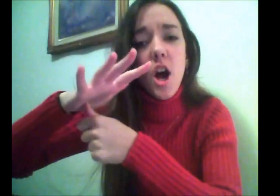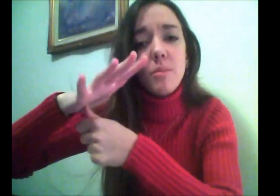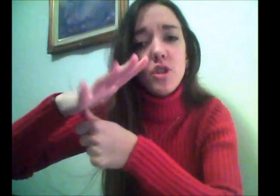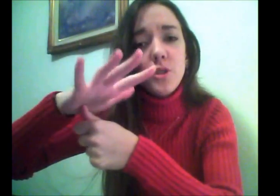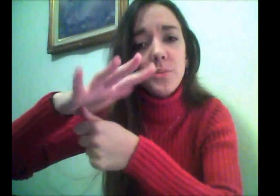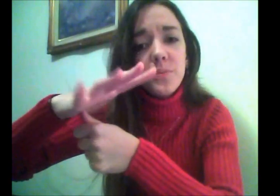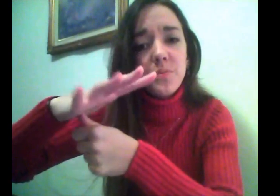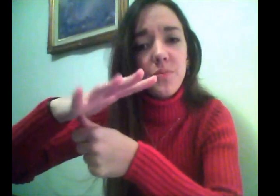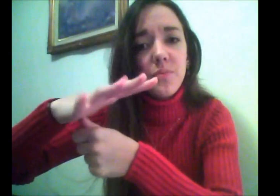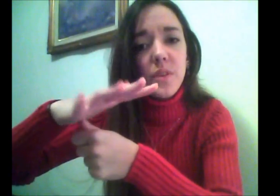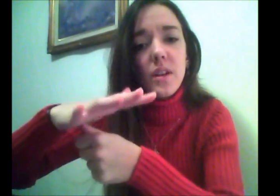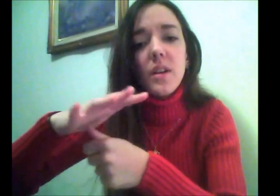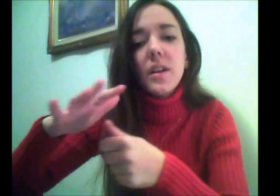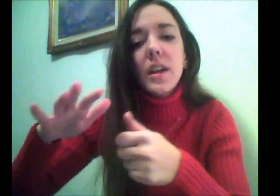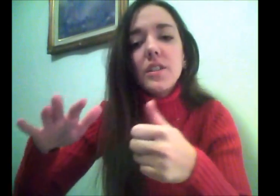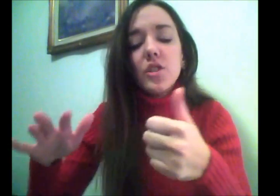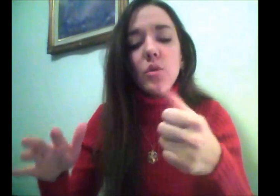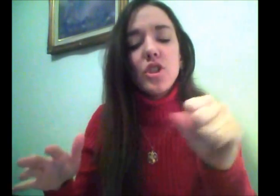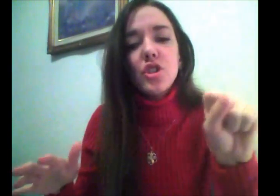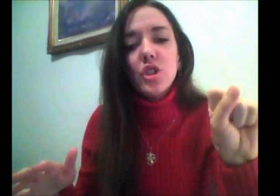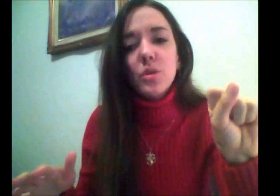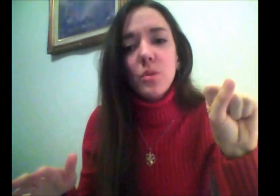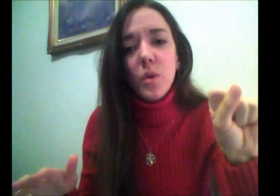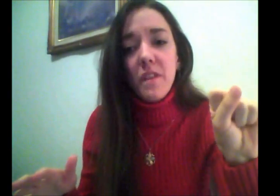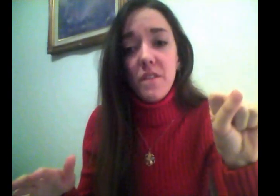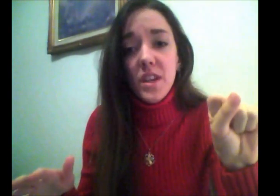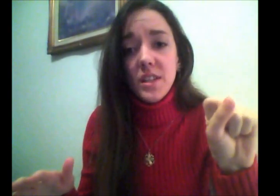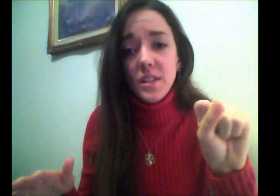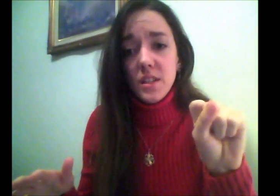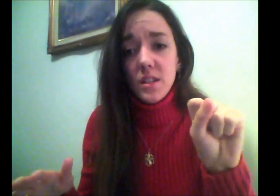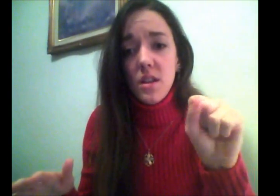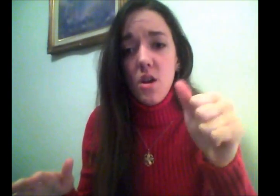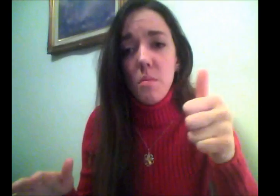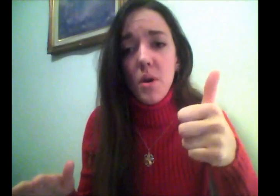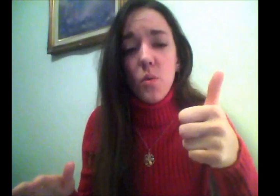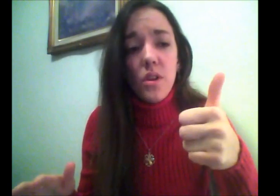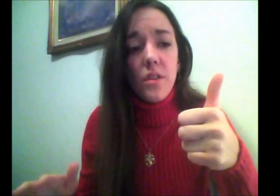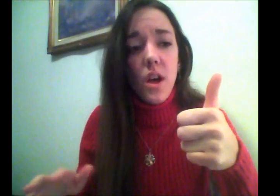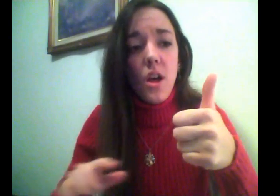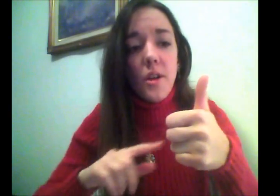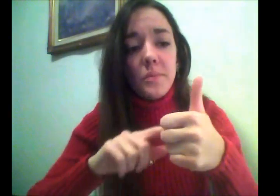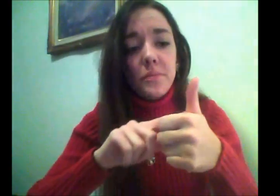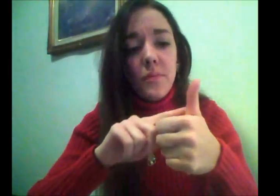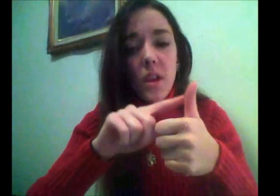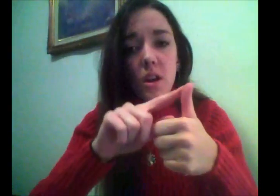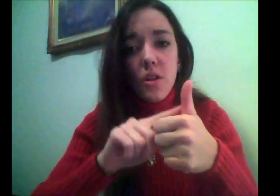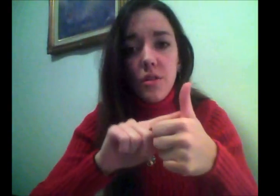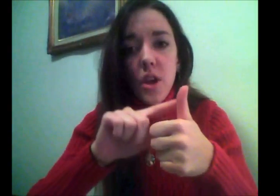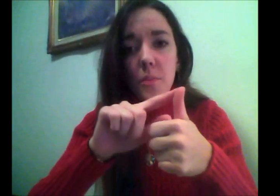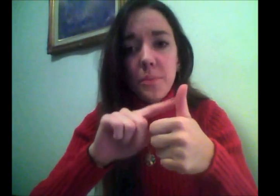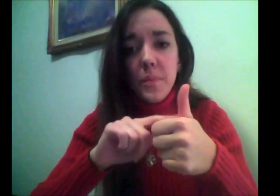Helicopter. Okay, so what you do with a fist, but with your thumb